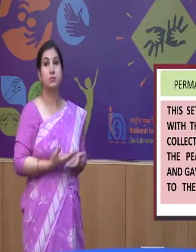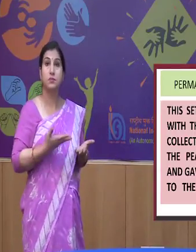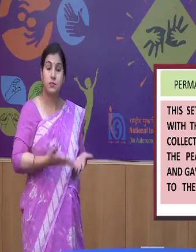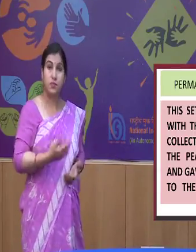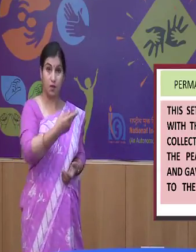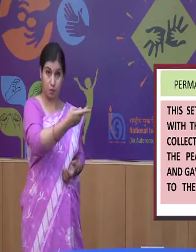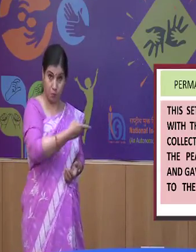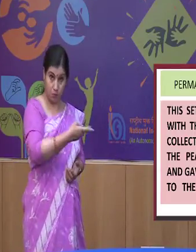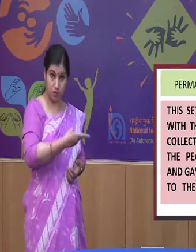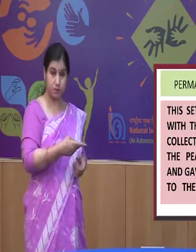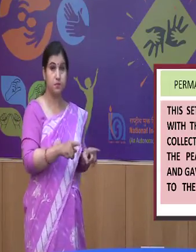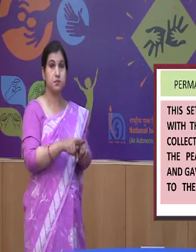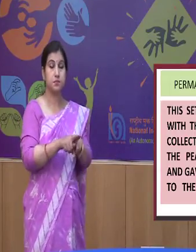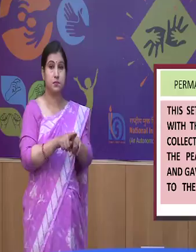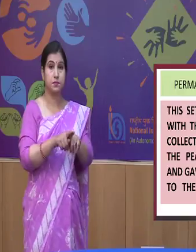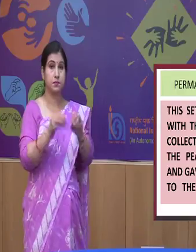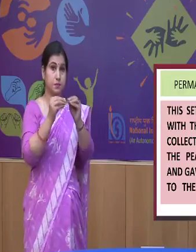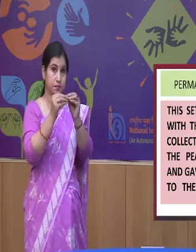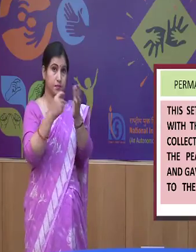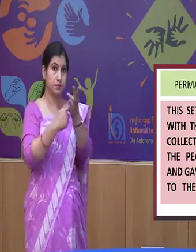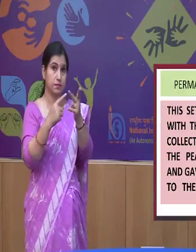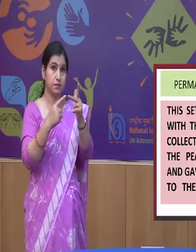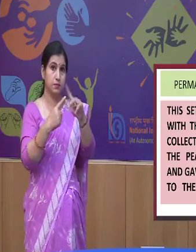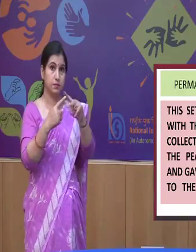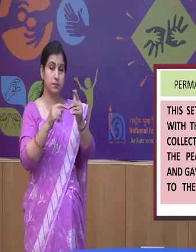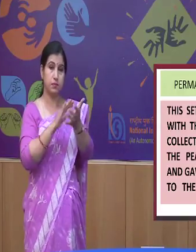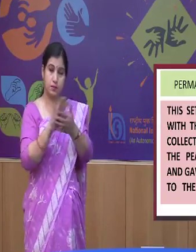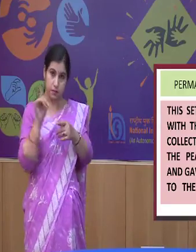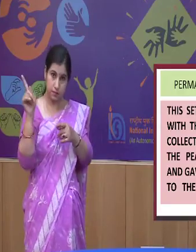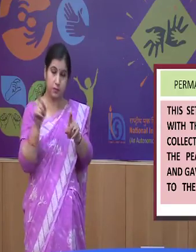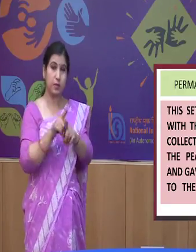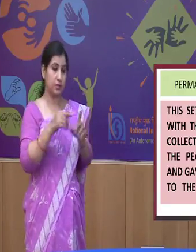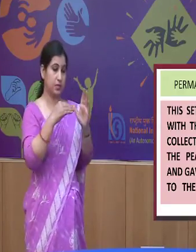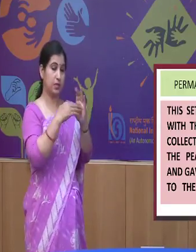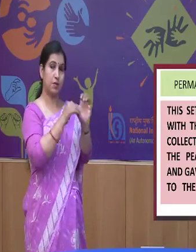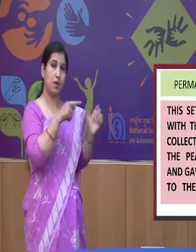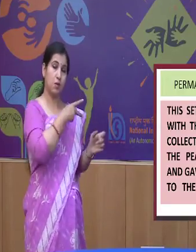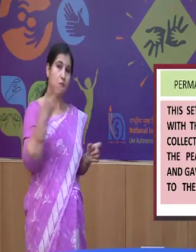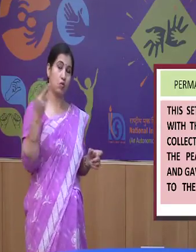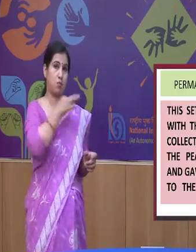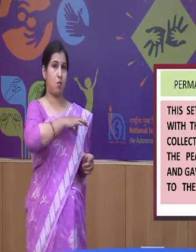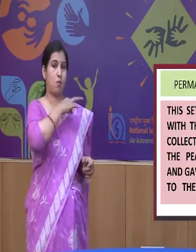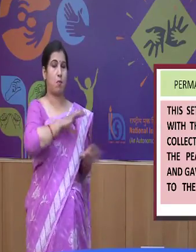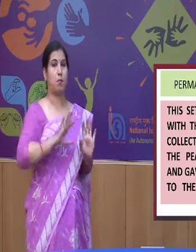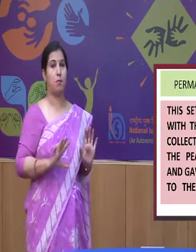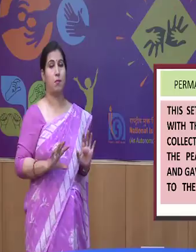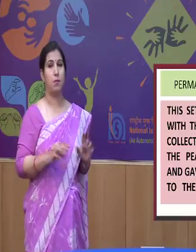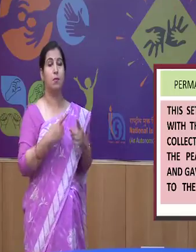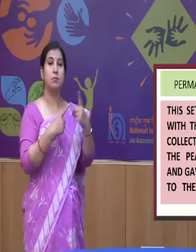Hence, both the British and zamindars benefited from this policy